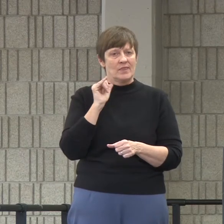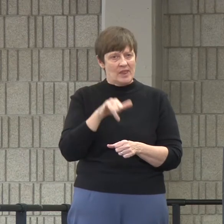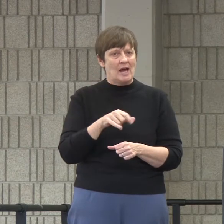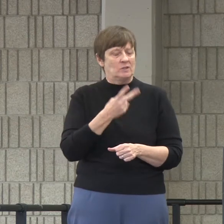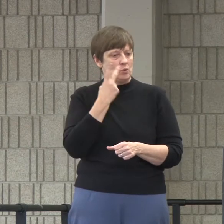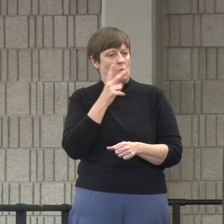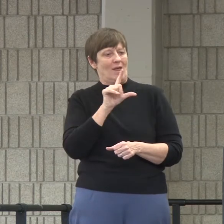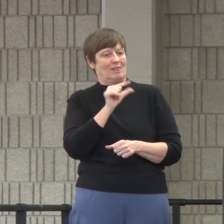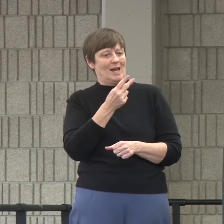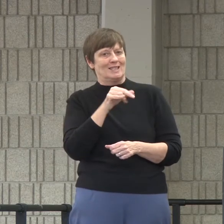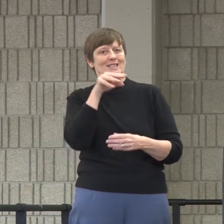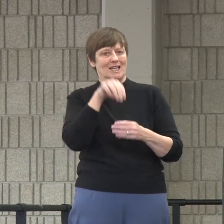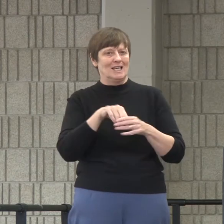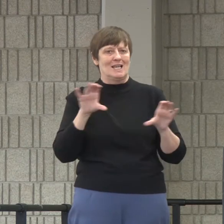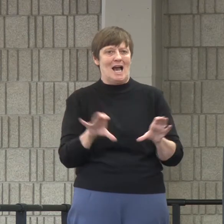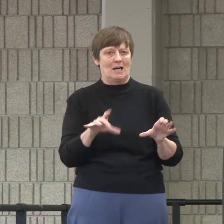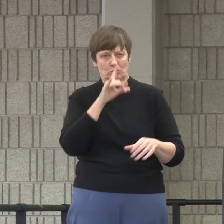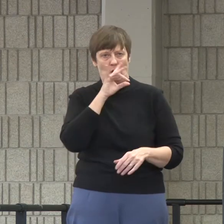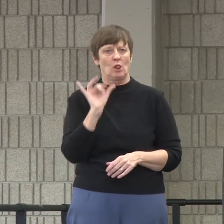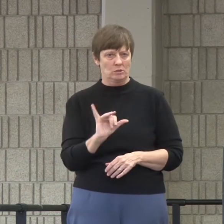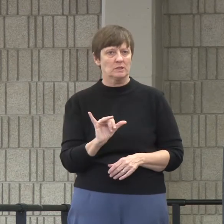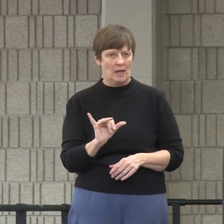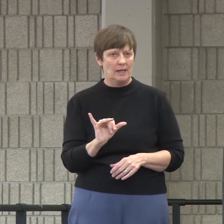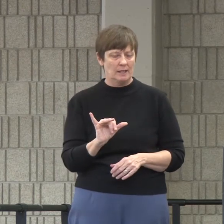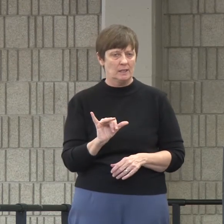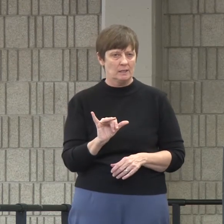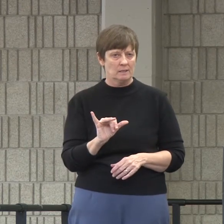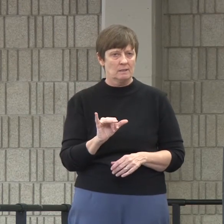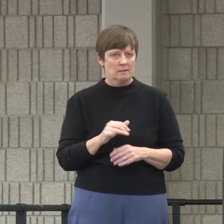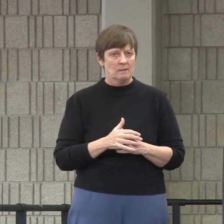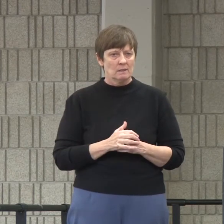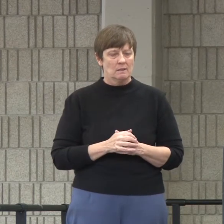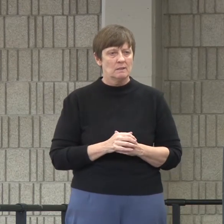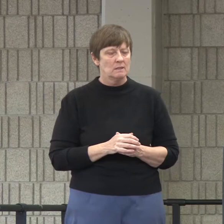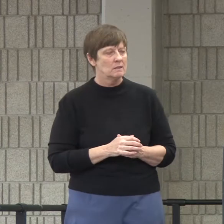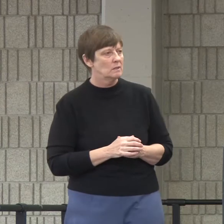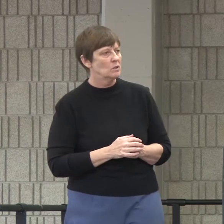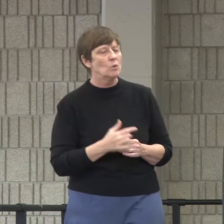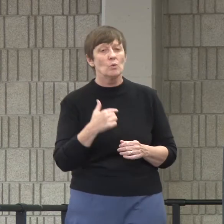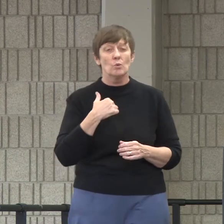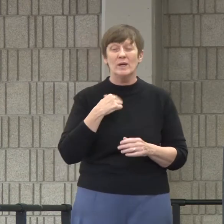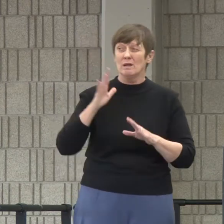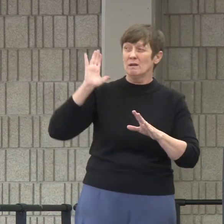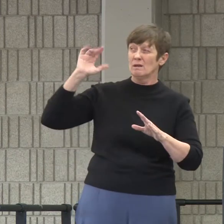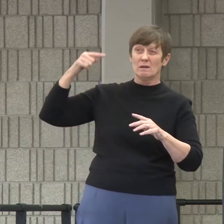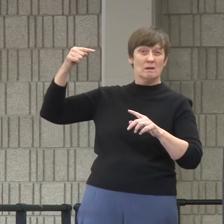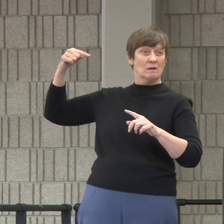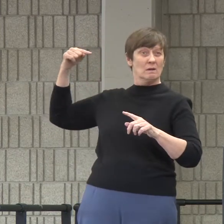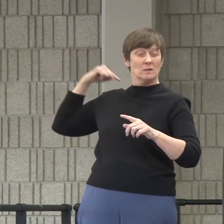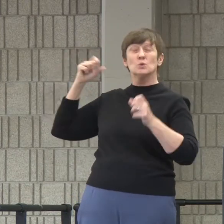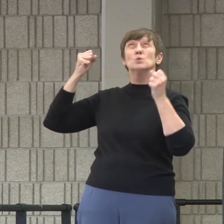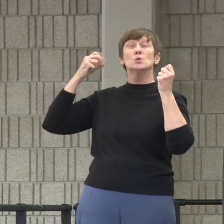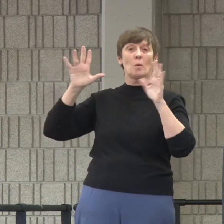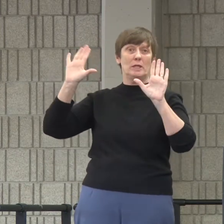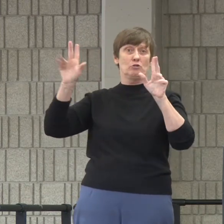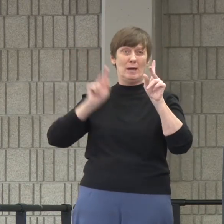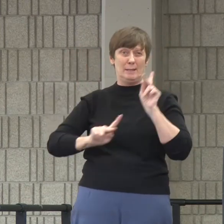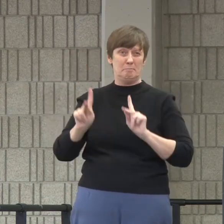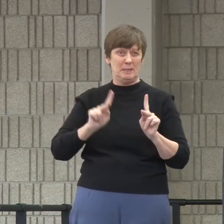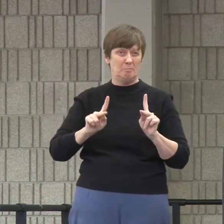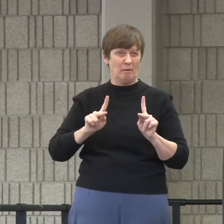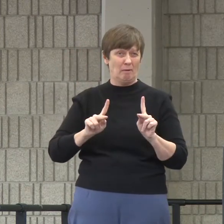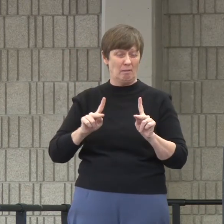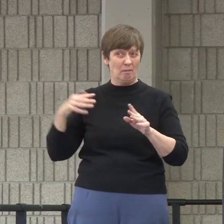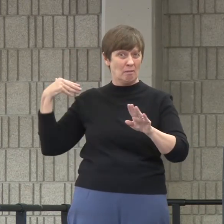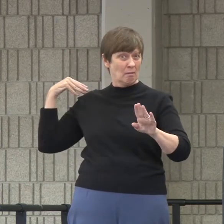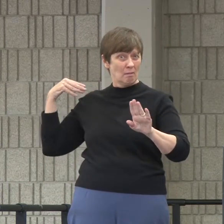action. We stand on the shoulders of so many great people. Those of us in the room of